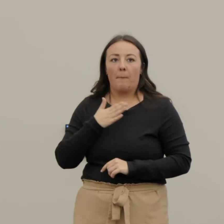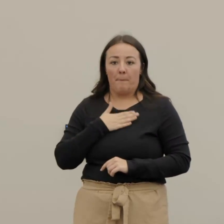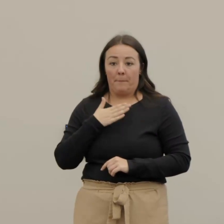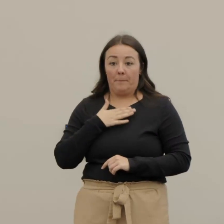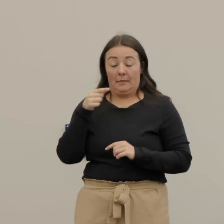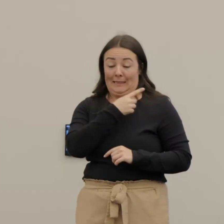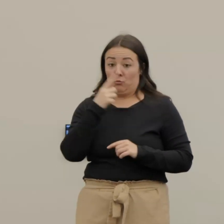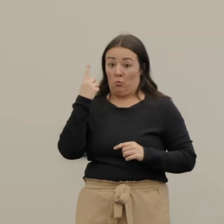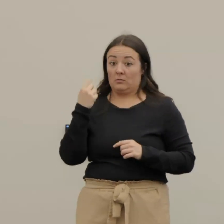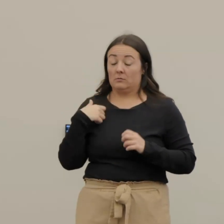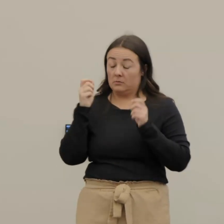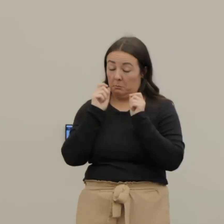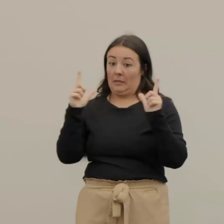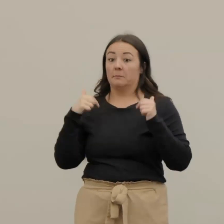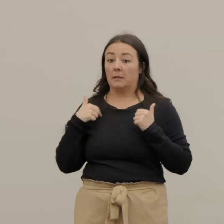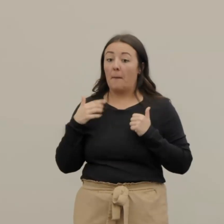has deteriorated.